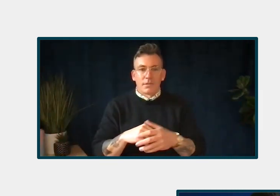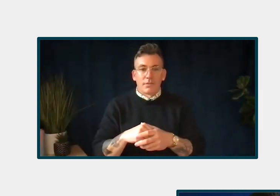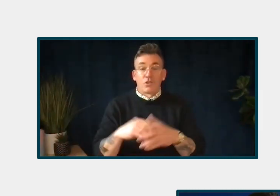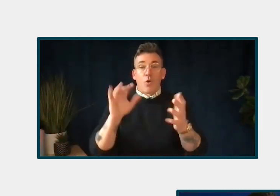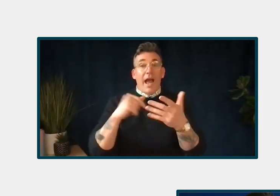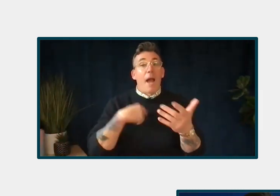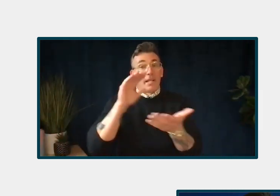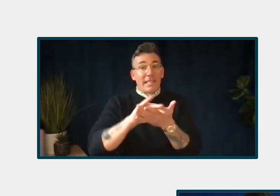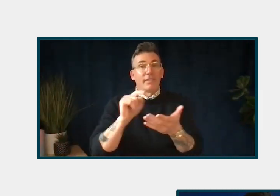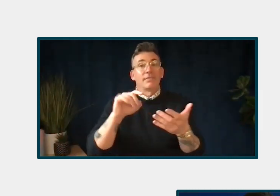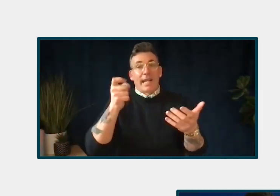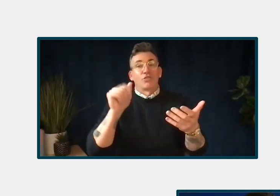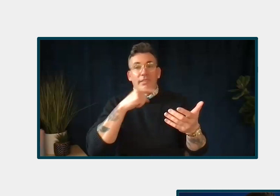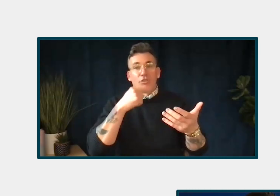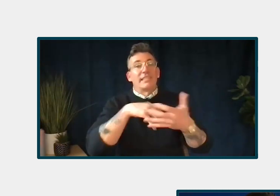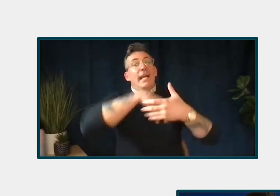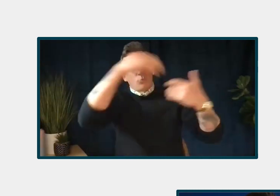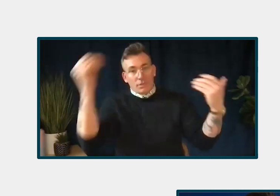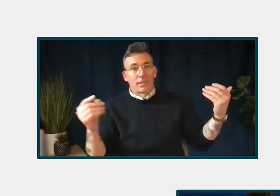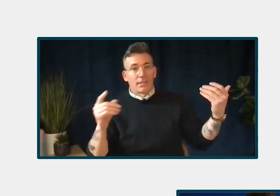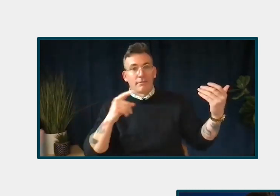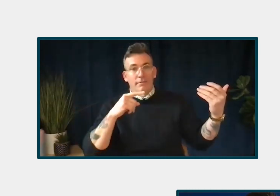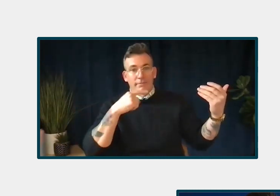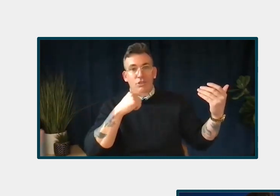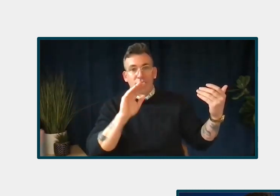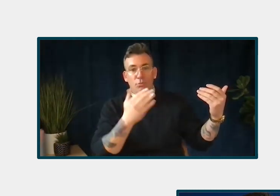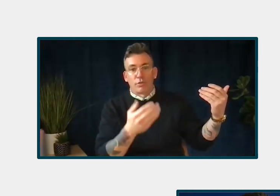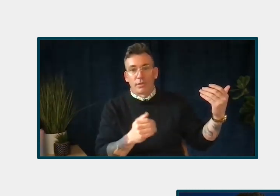hearing identity. And I believe